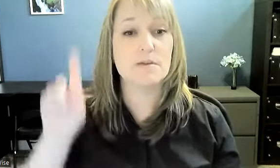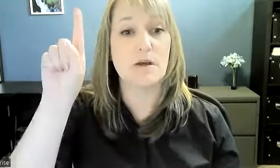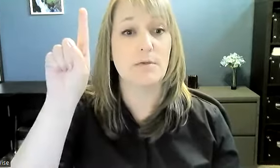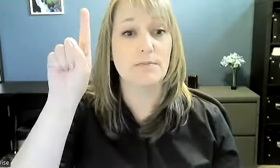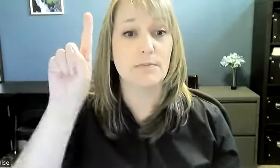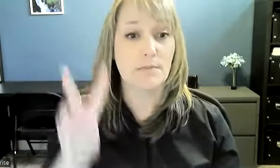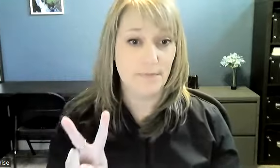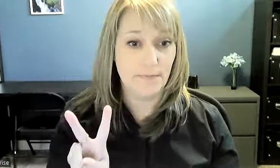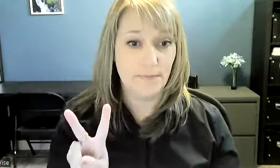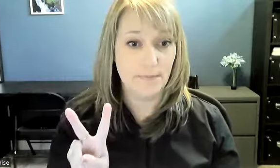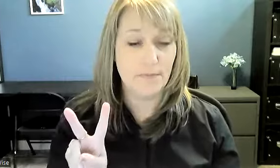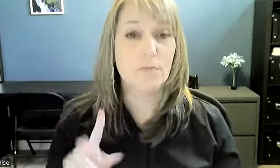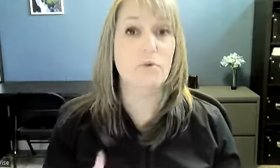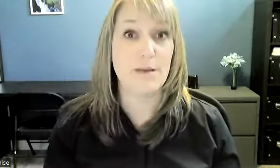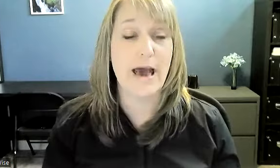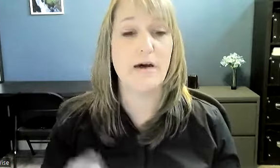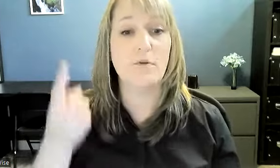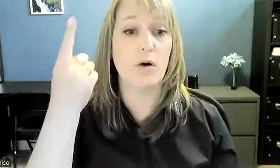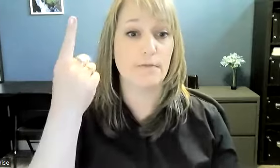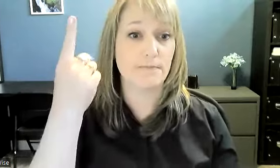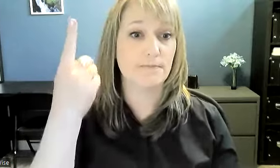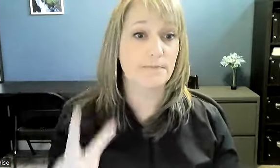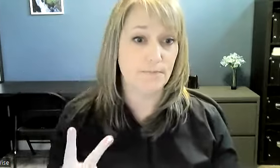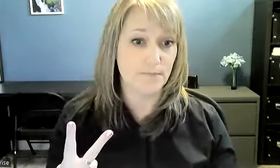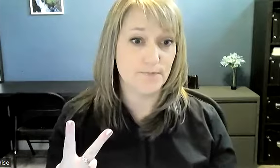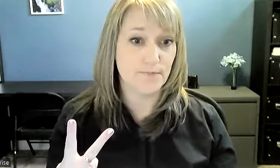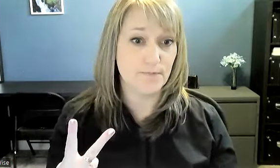So would be half. Or